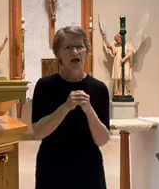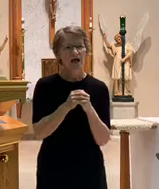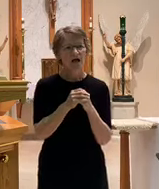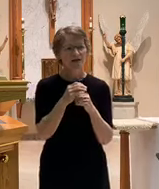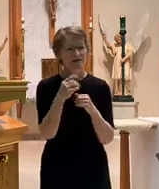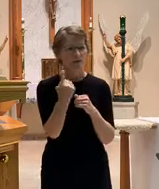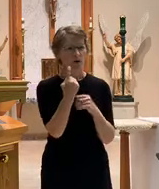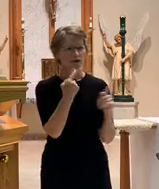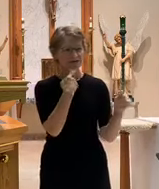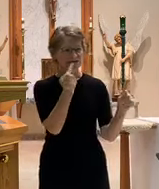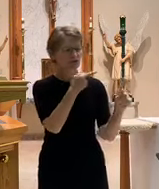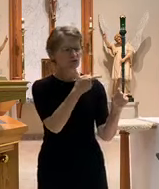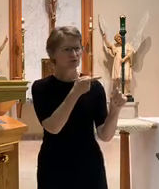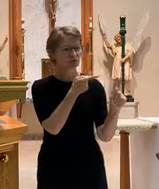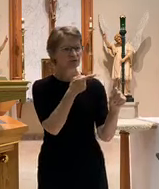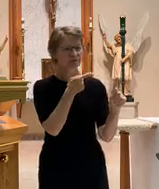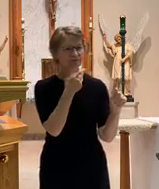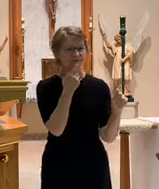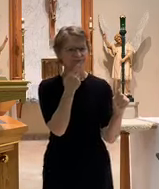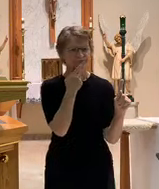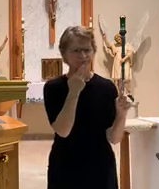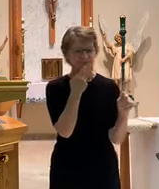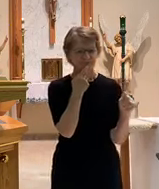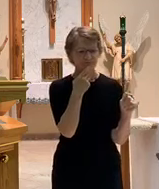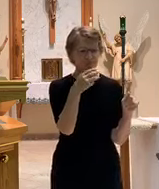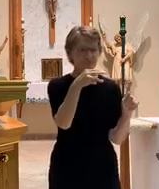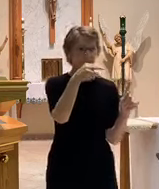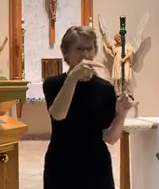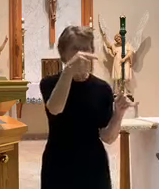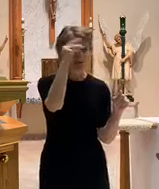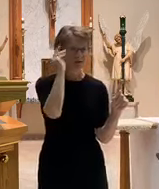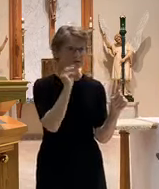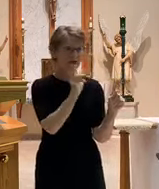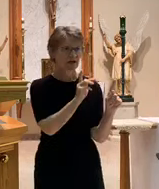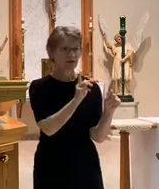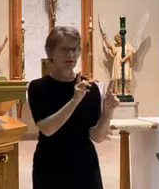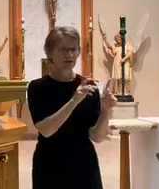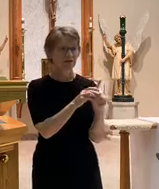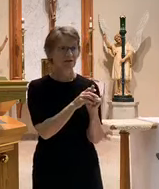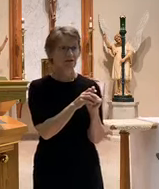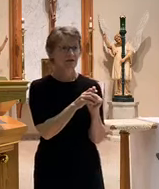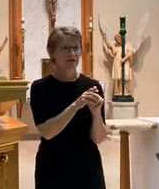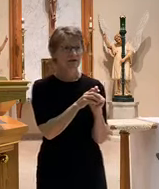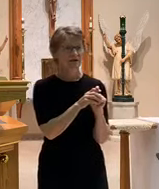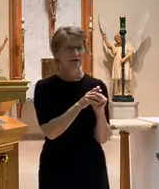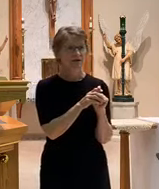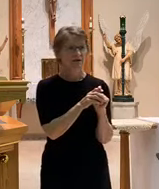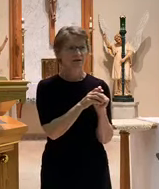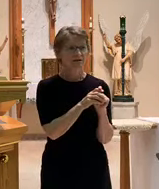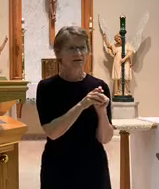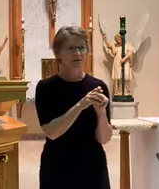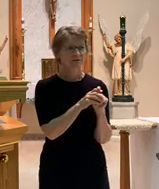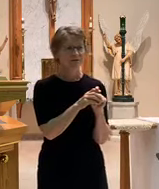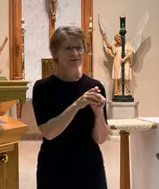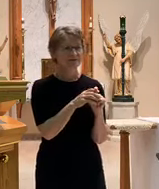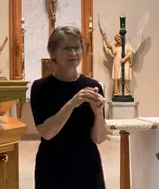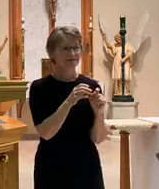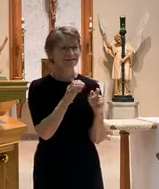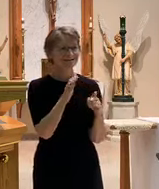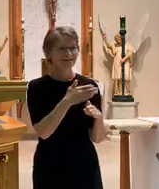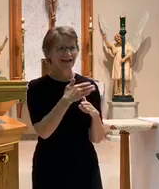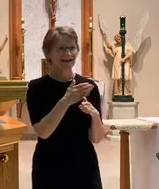Sister Thomas Welder and some of the sisters sang at our wedding. So they were quite honored by